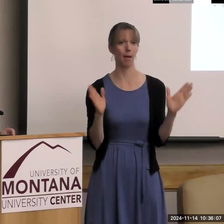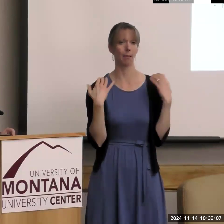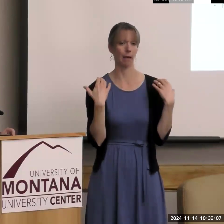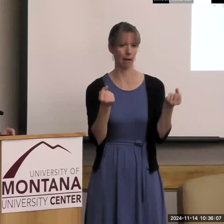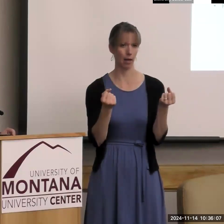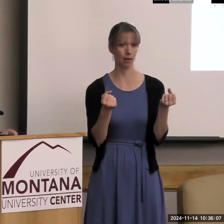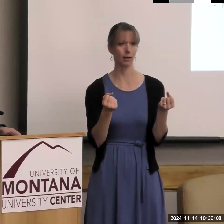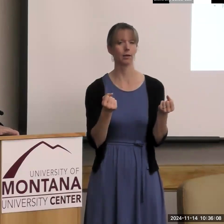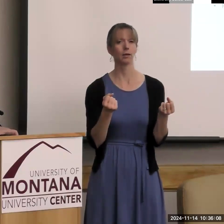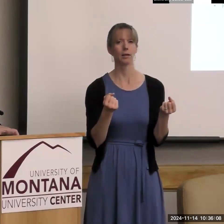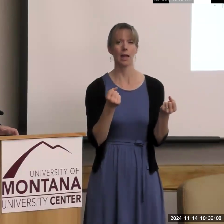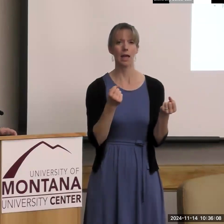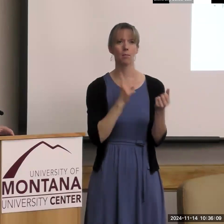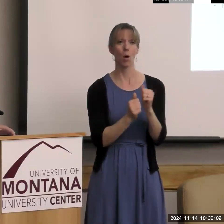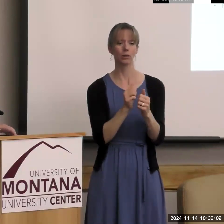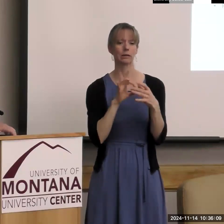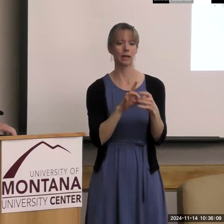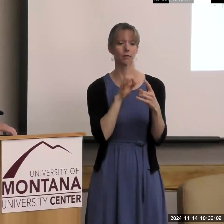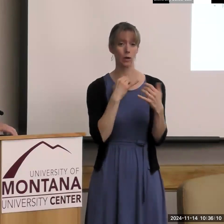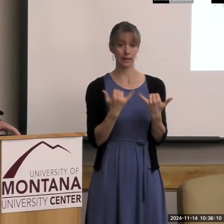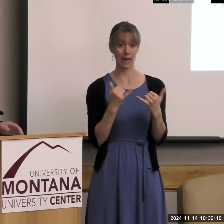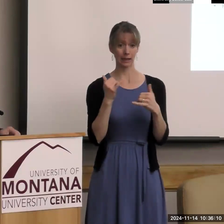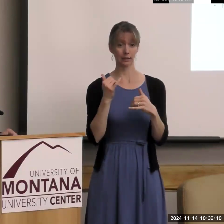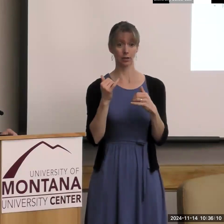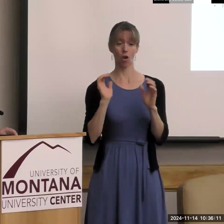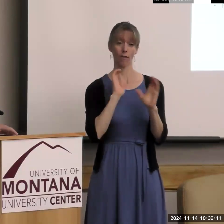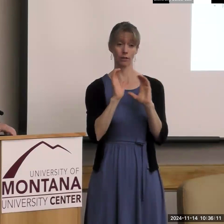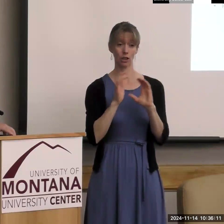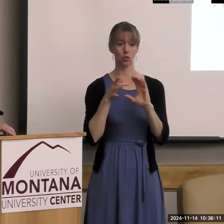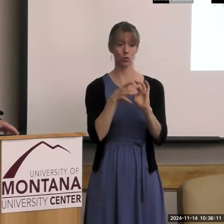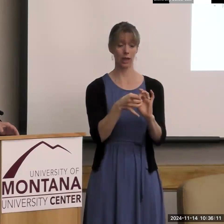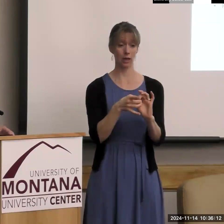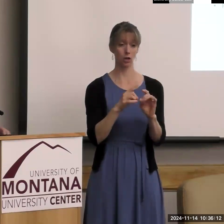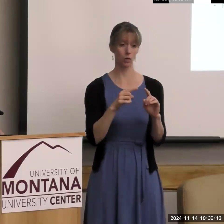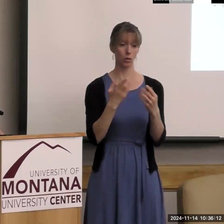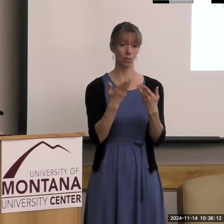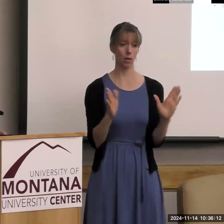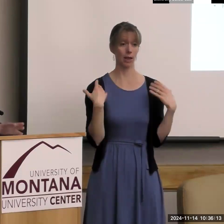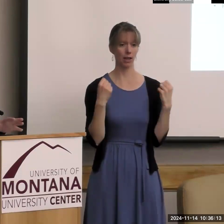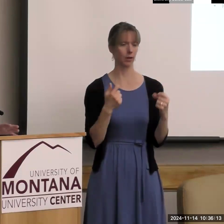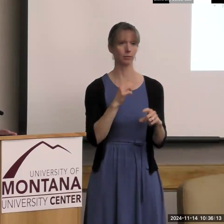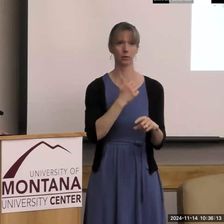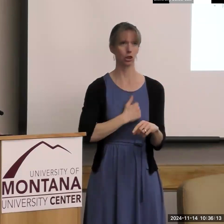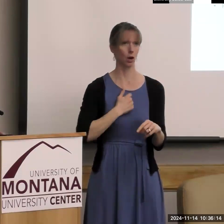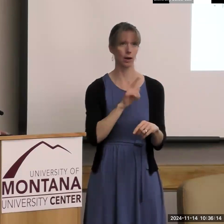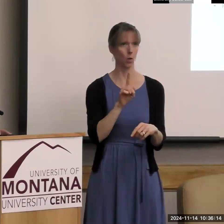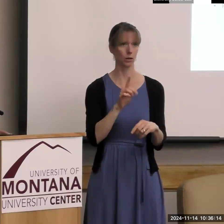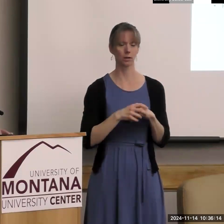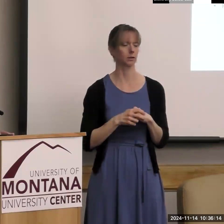conversation today about community health assessments. And sorry, trying to